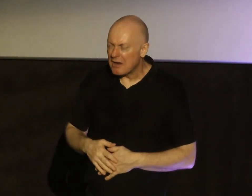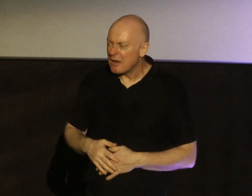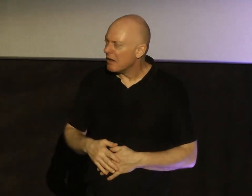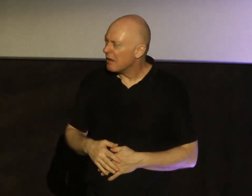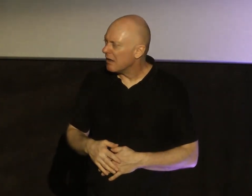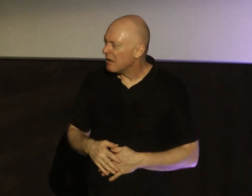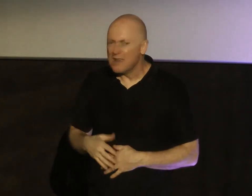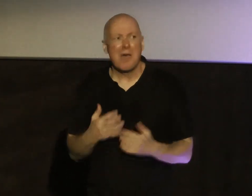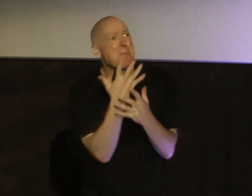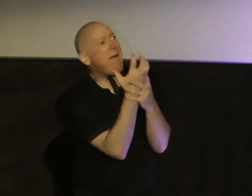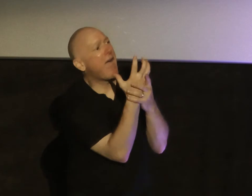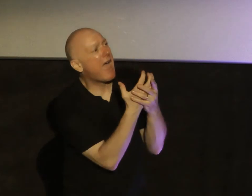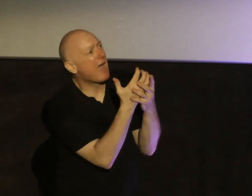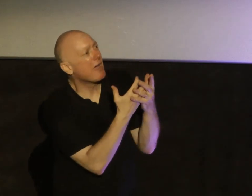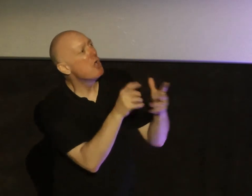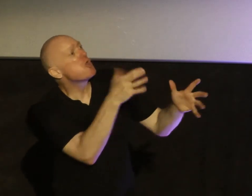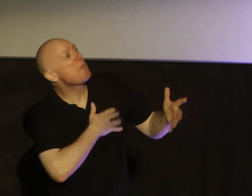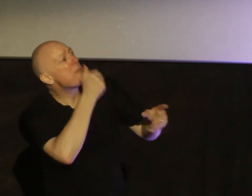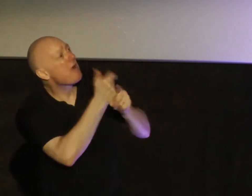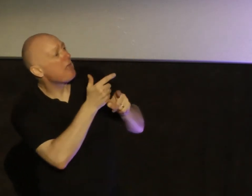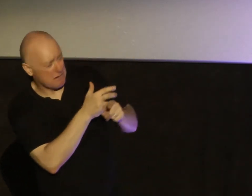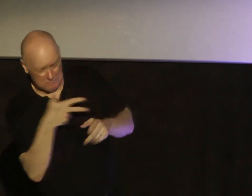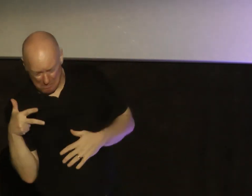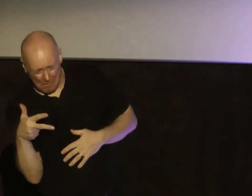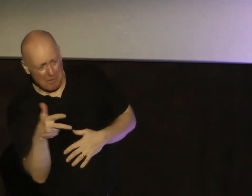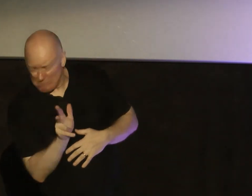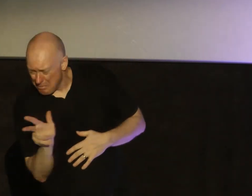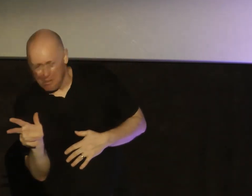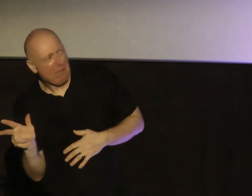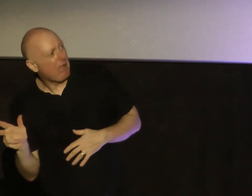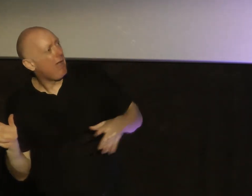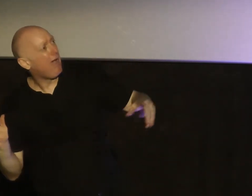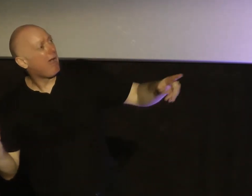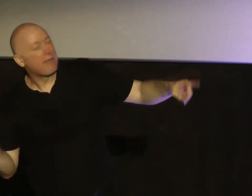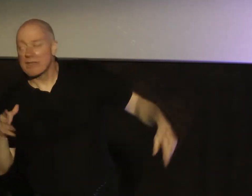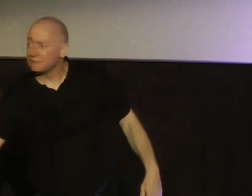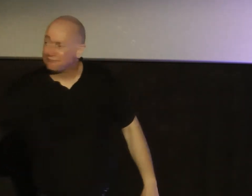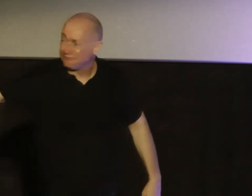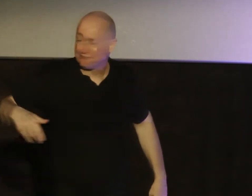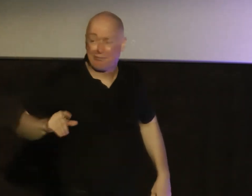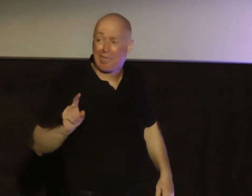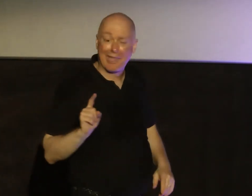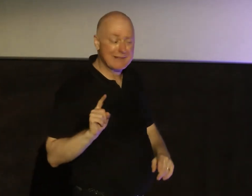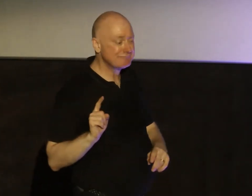like begging them, you're my brothers, don't sell me. And they turned their back on him.